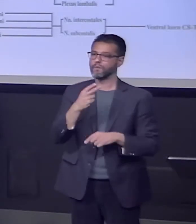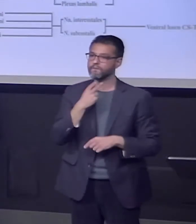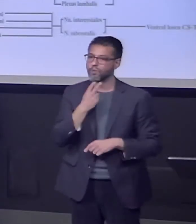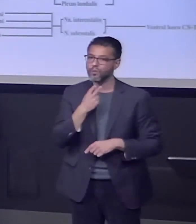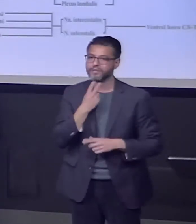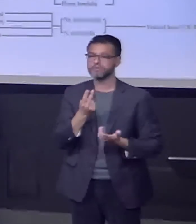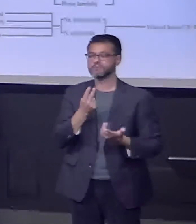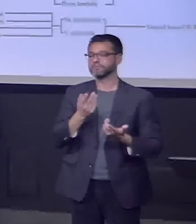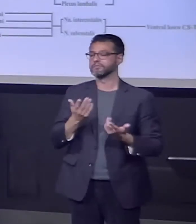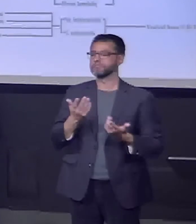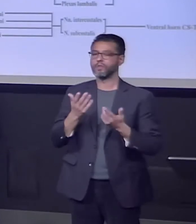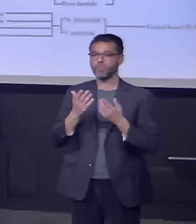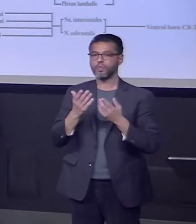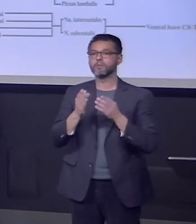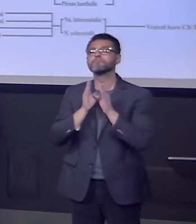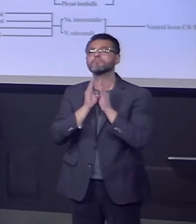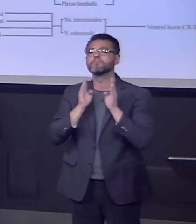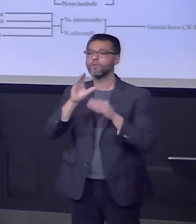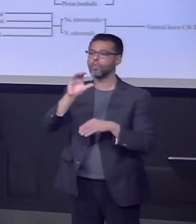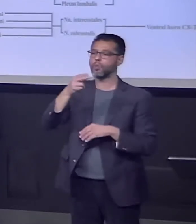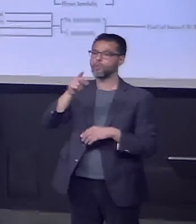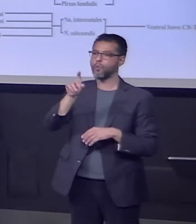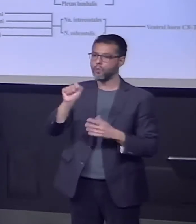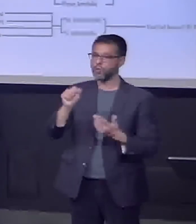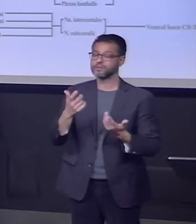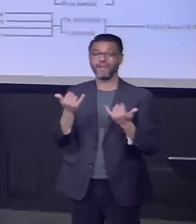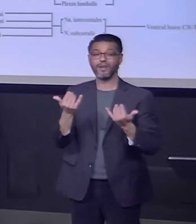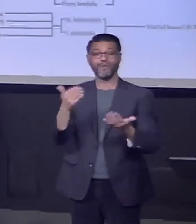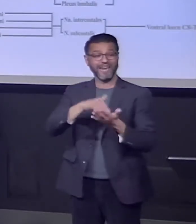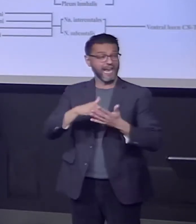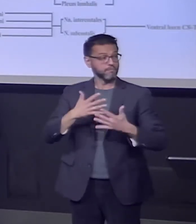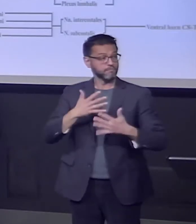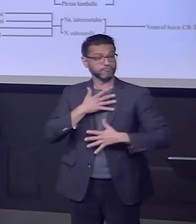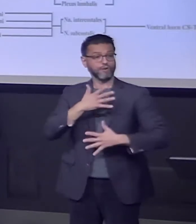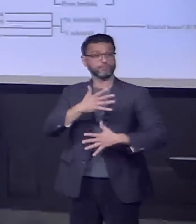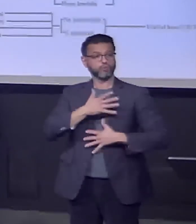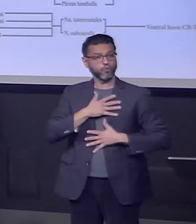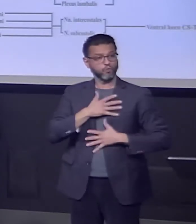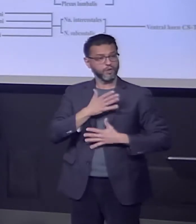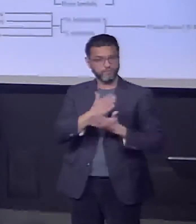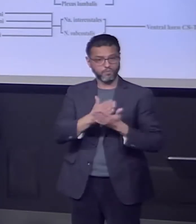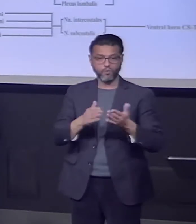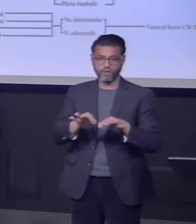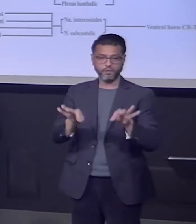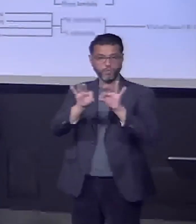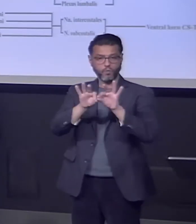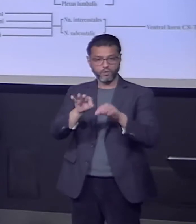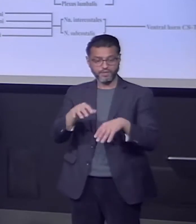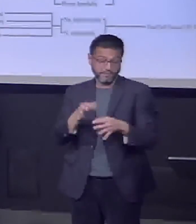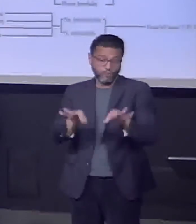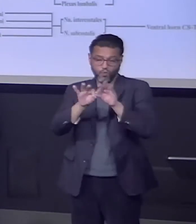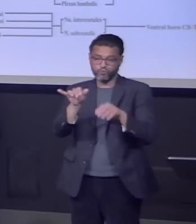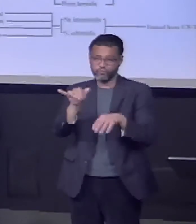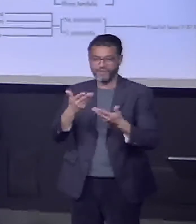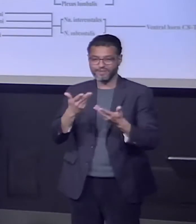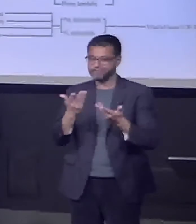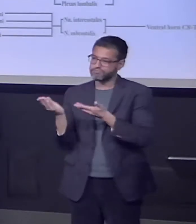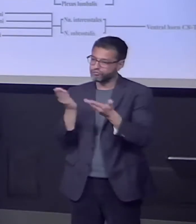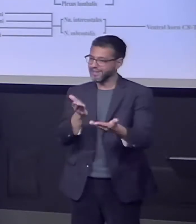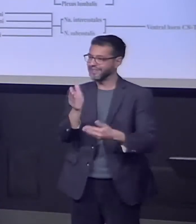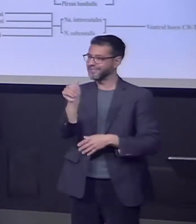on. The respiratory component is important, as I said as well. It has to deliver the air that then forms